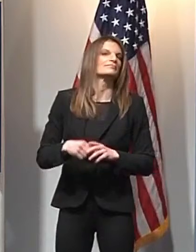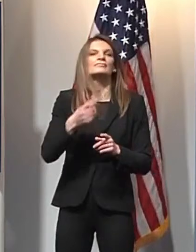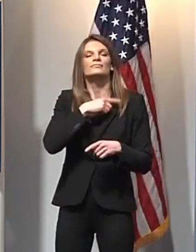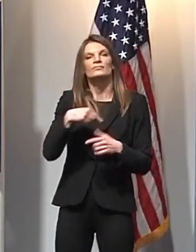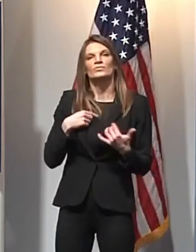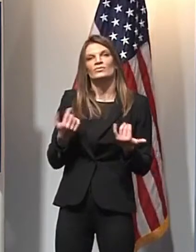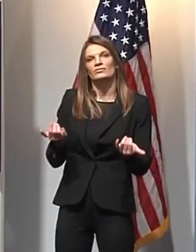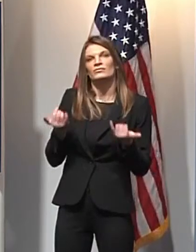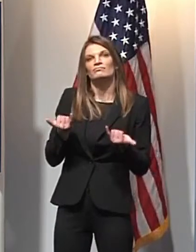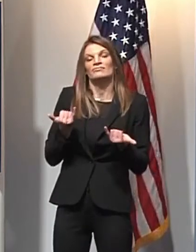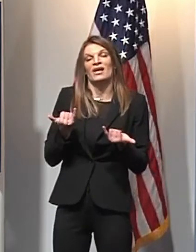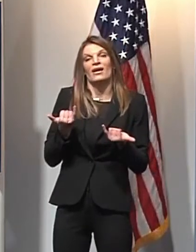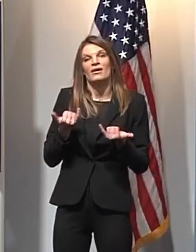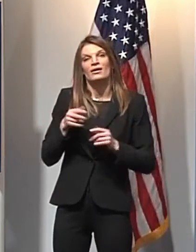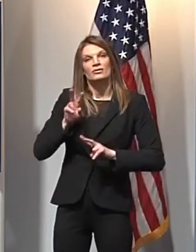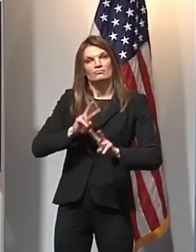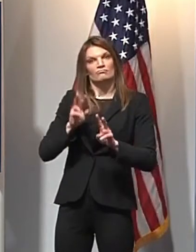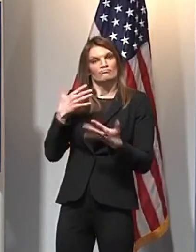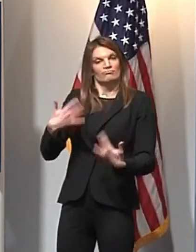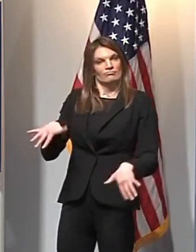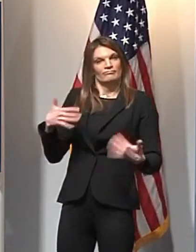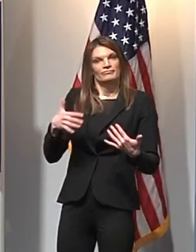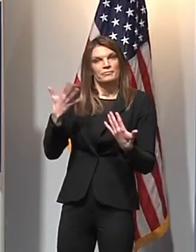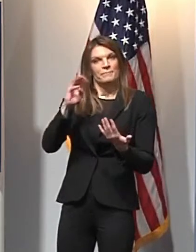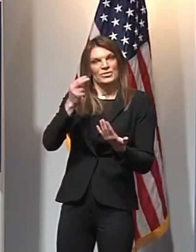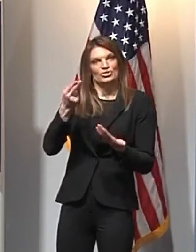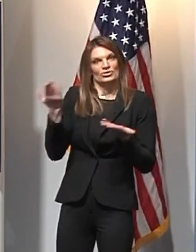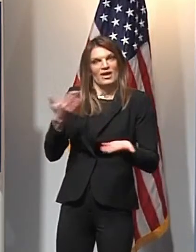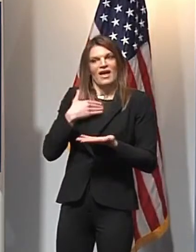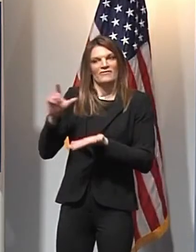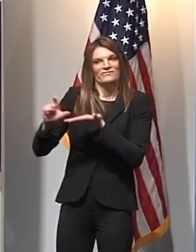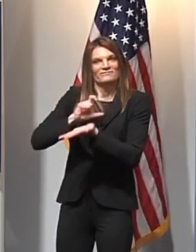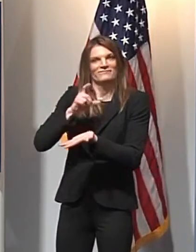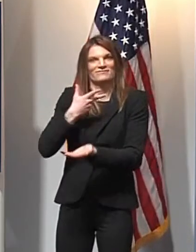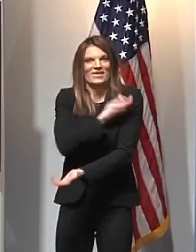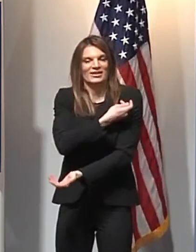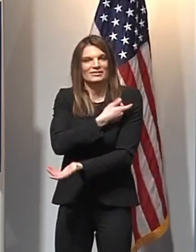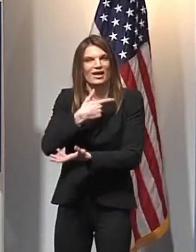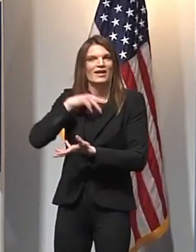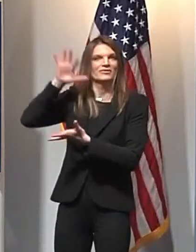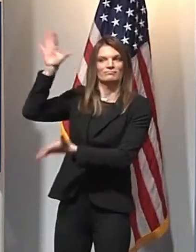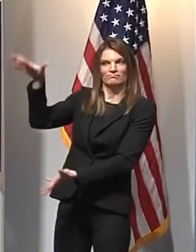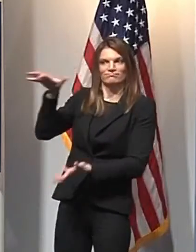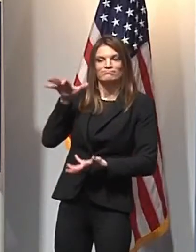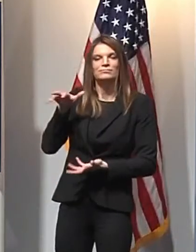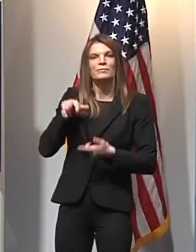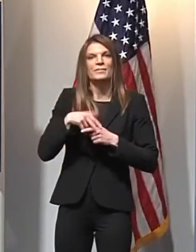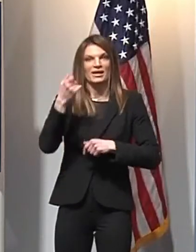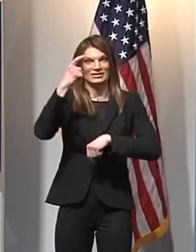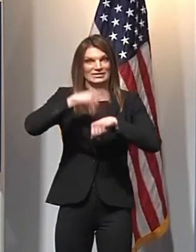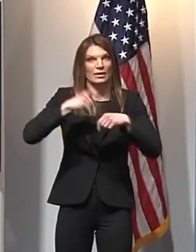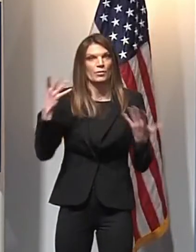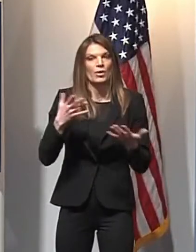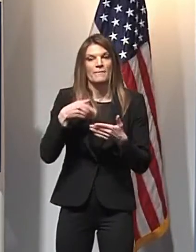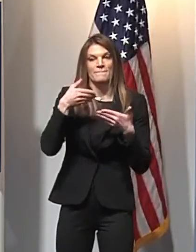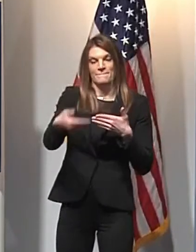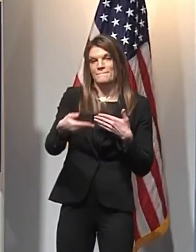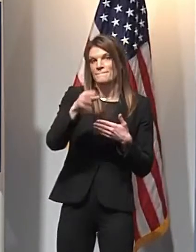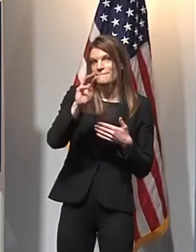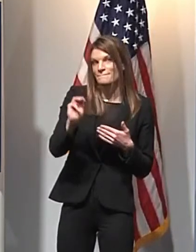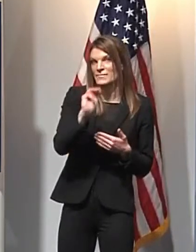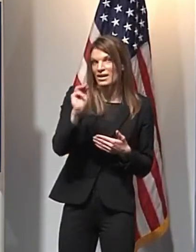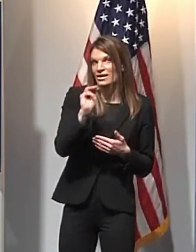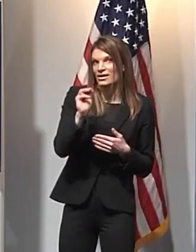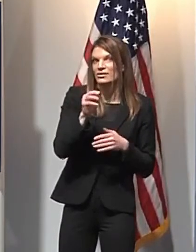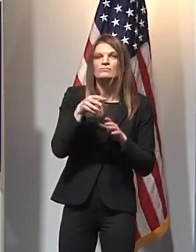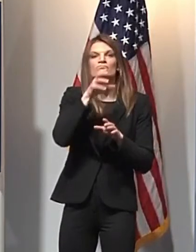Because we're getting so much additional vaccine into Michigan, we have also been able to expand our eligibility groups. So starting Monday,